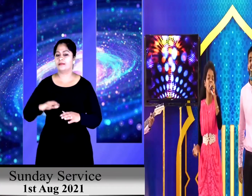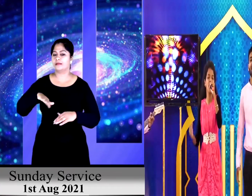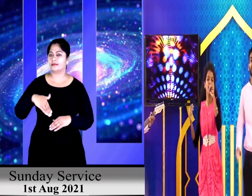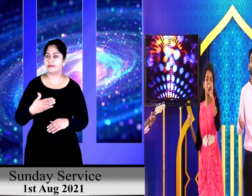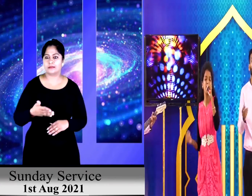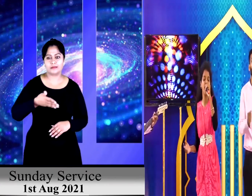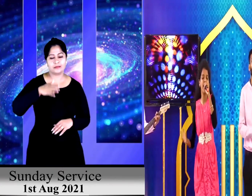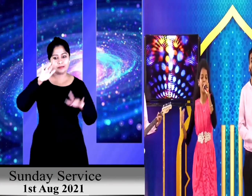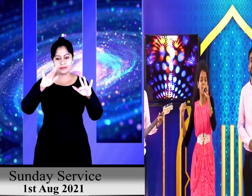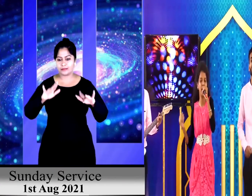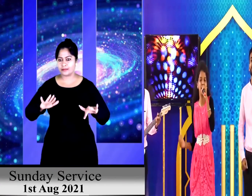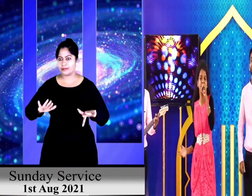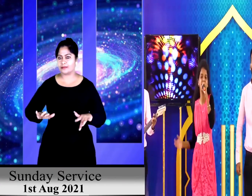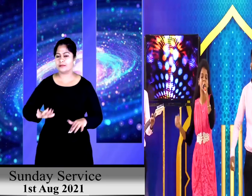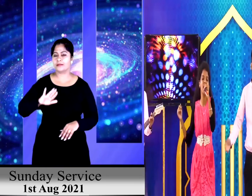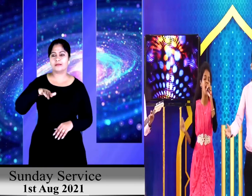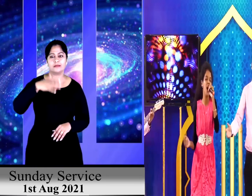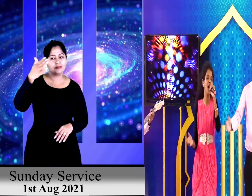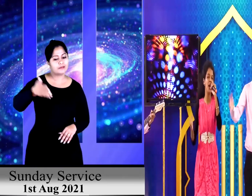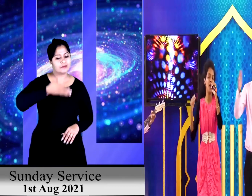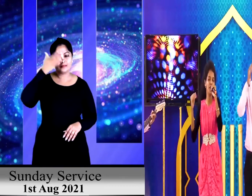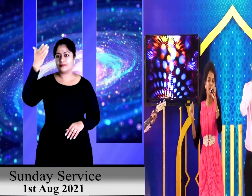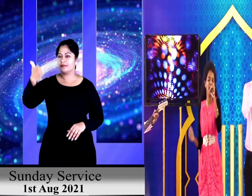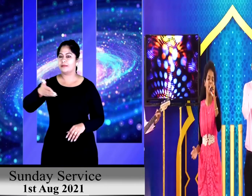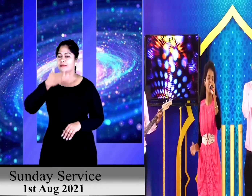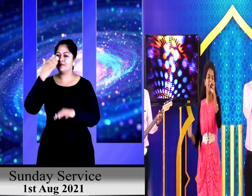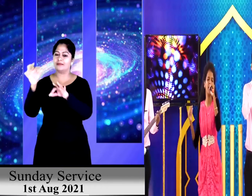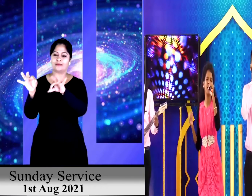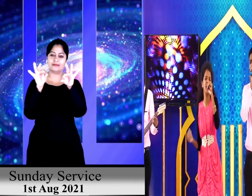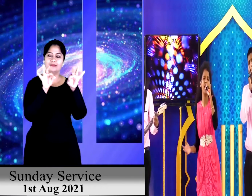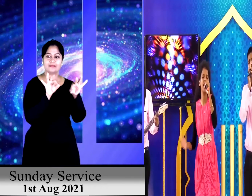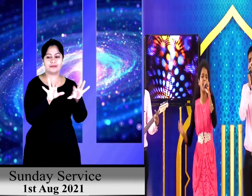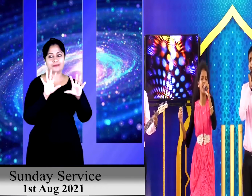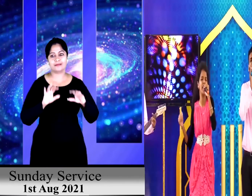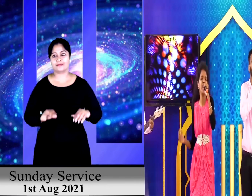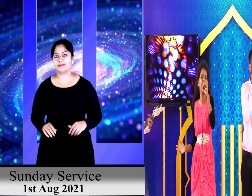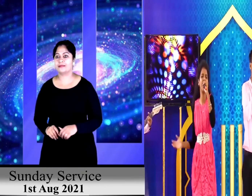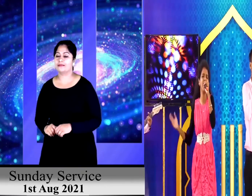Jesus, like the fragrance after the rain.